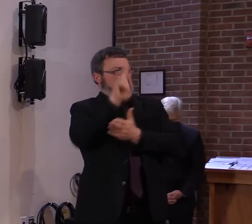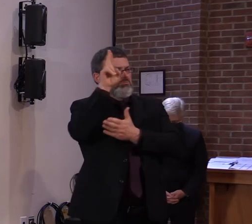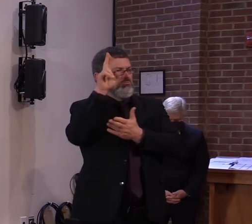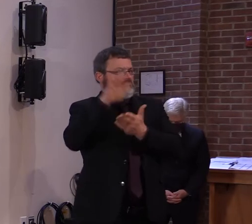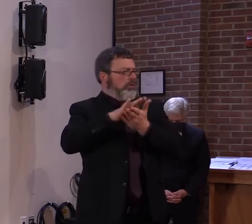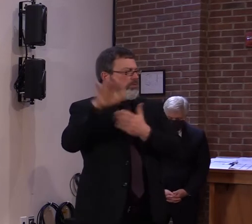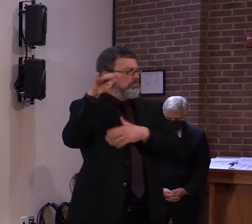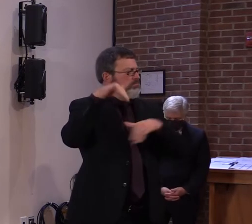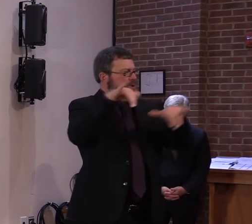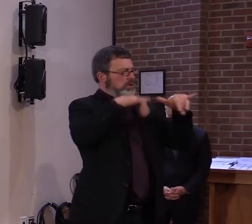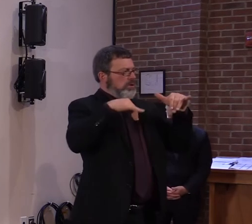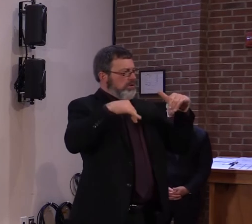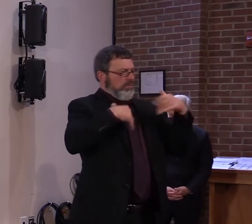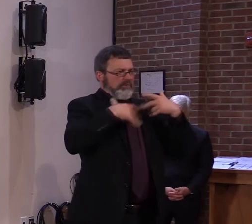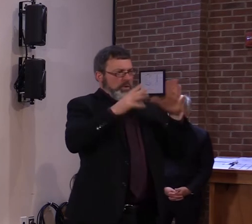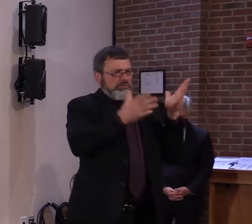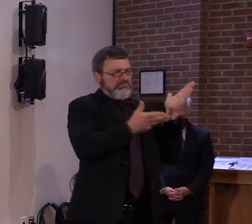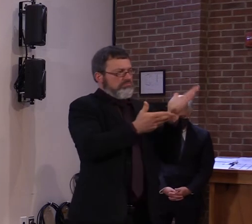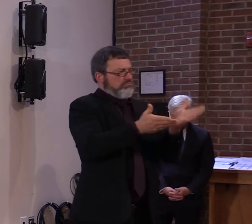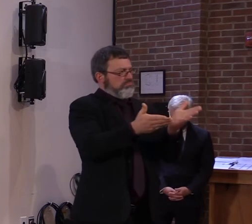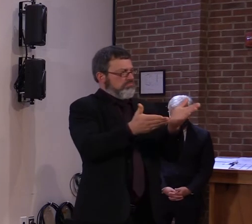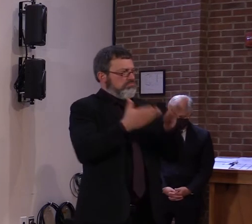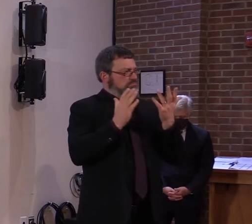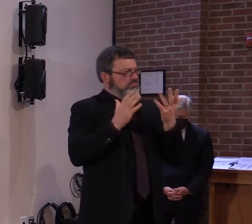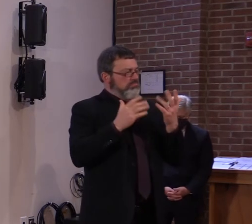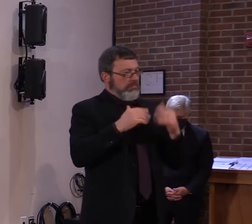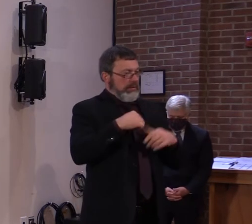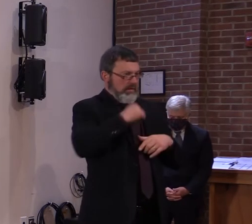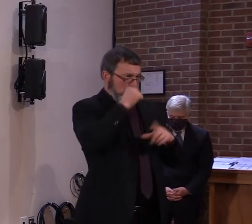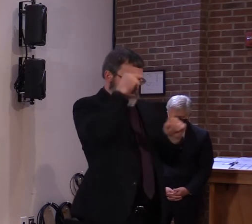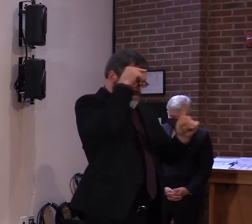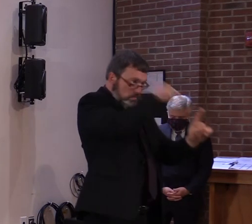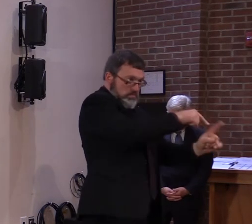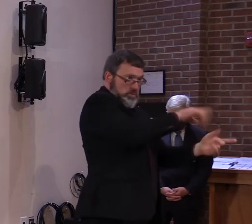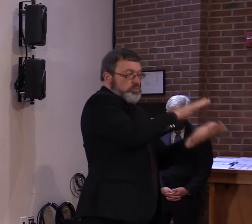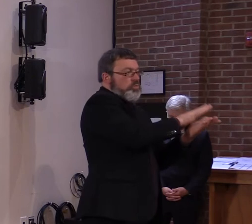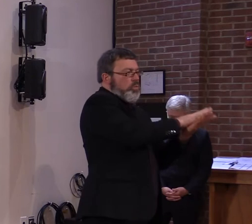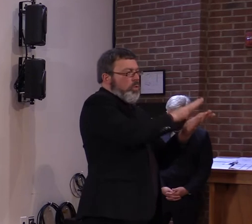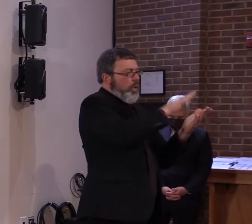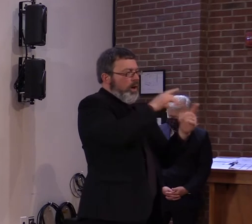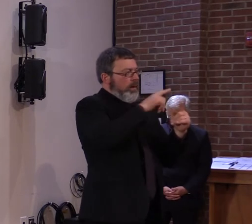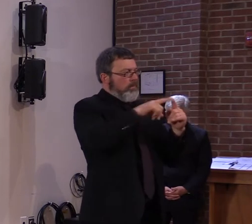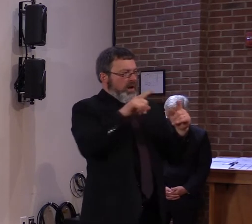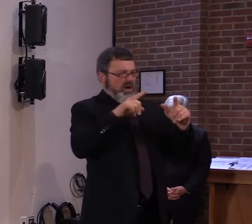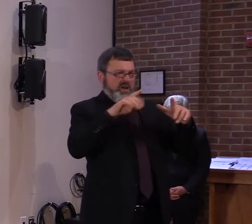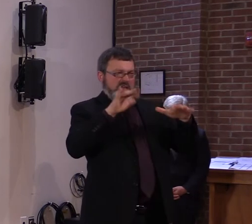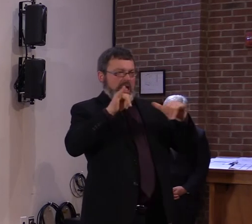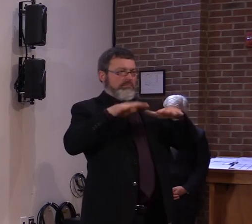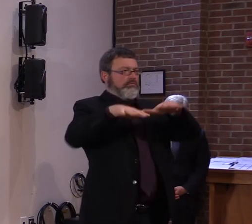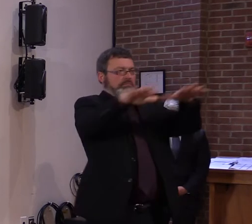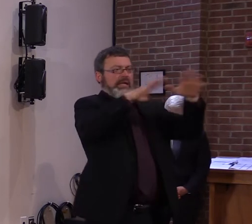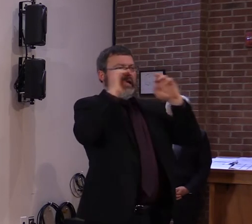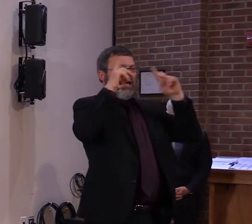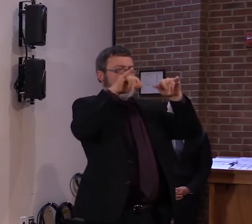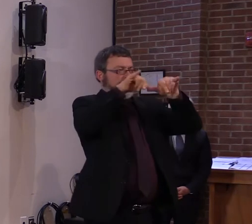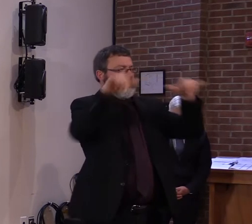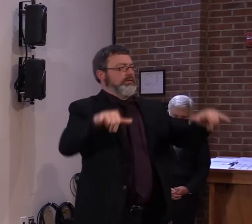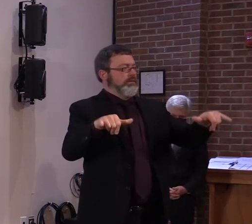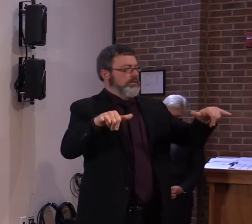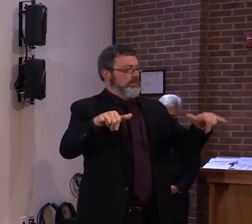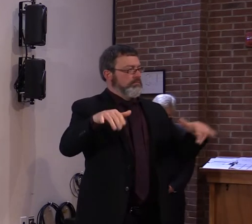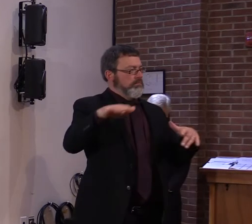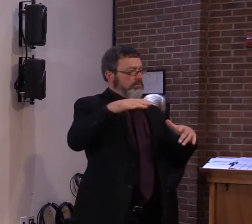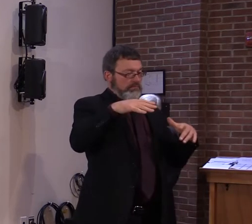to assess not just schools, but other sectors of society that either should be open, closed, or what have you.